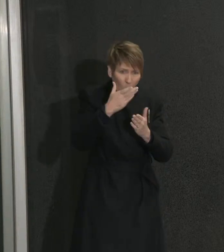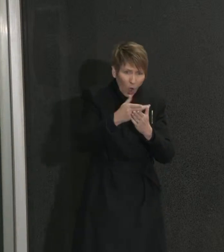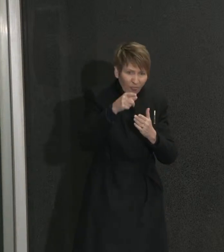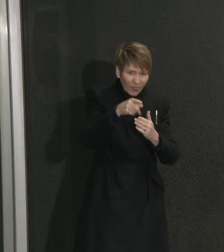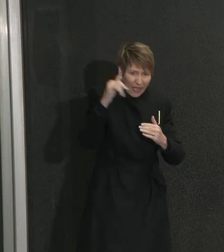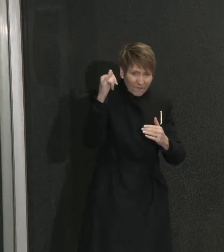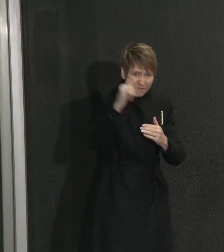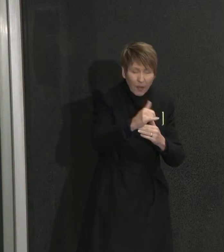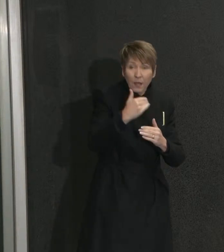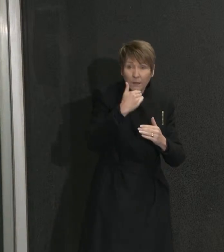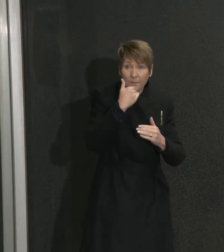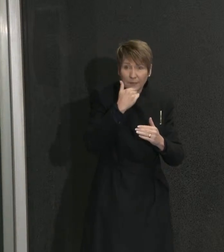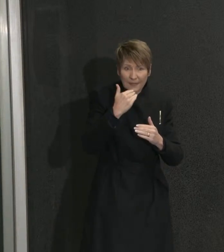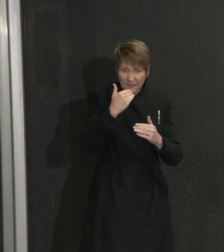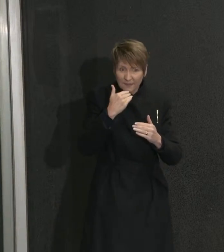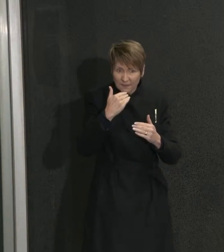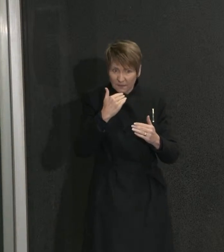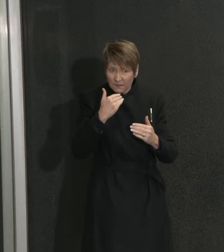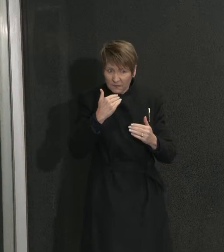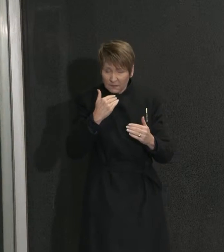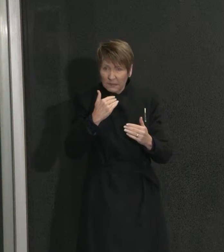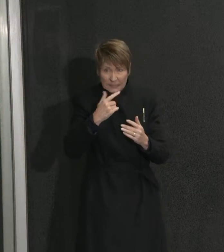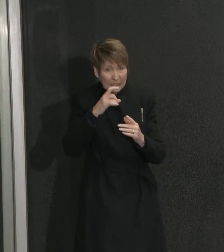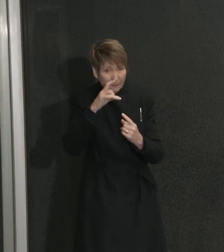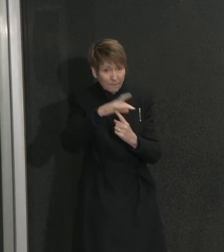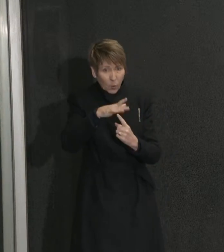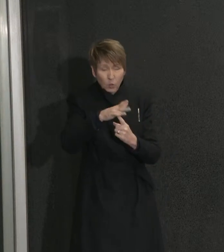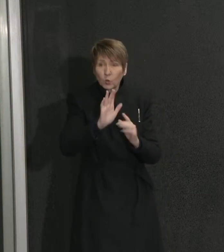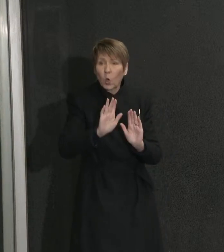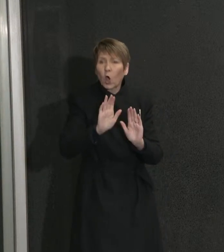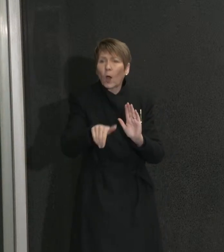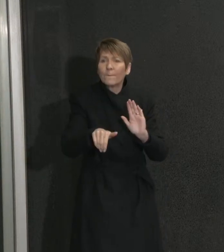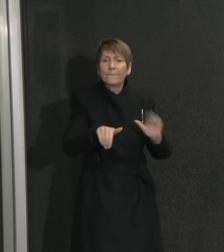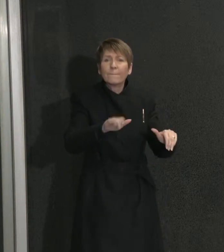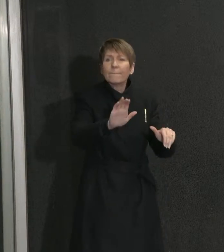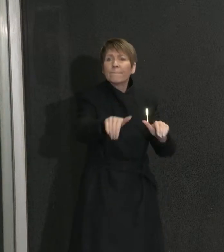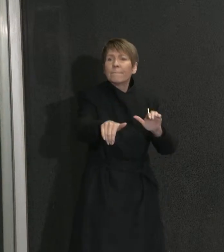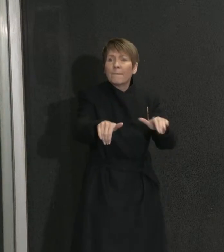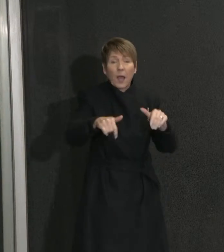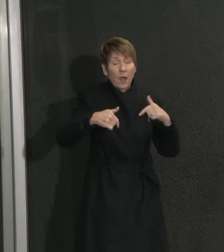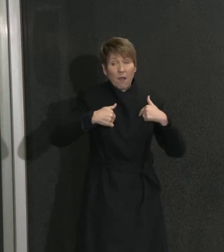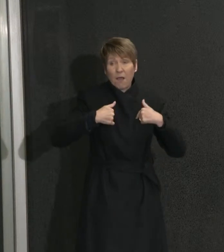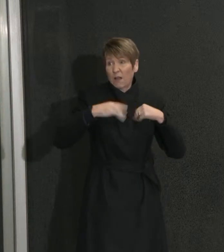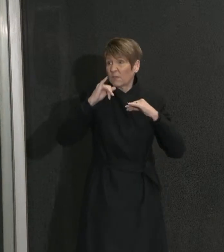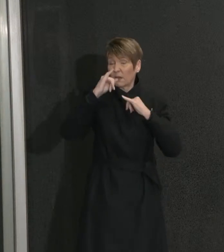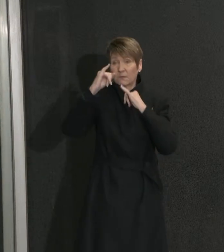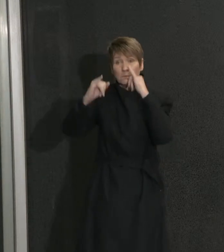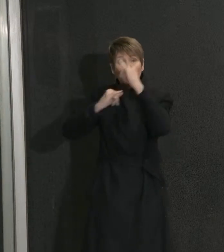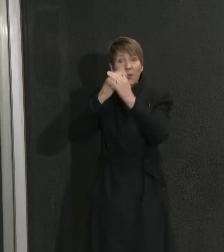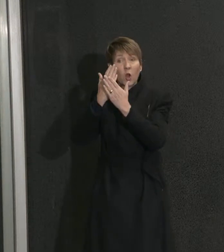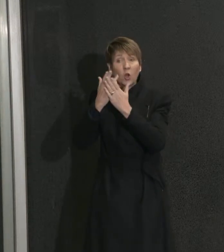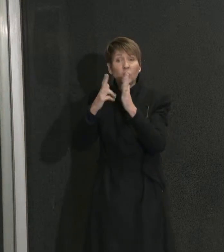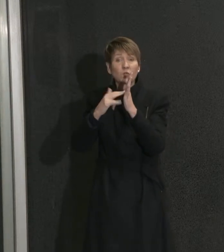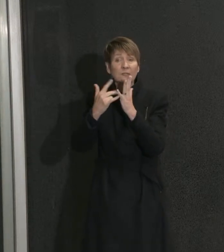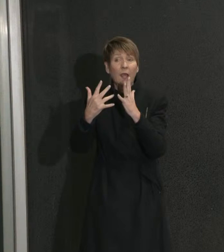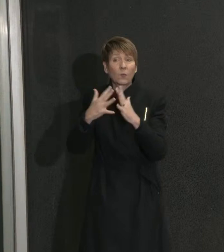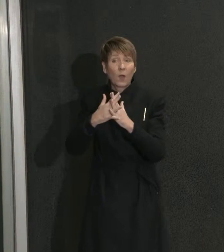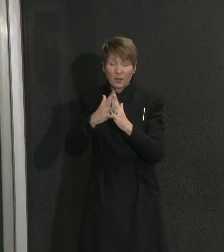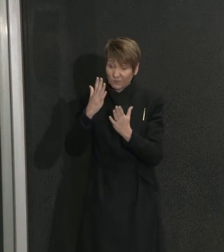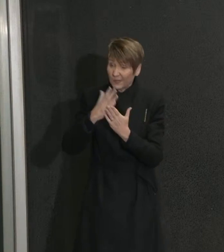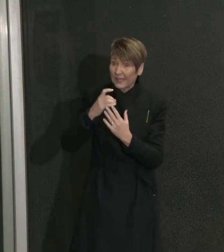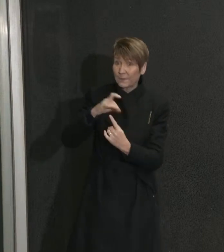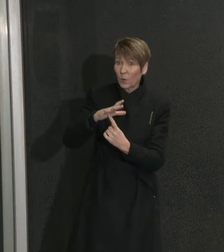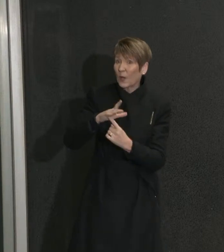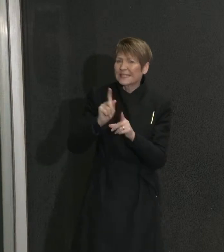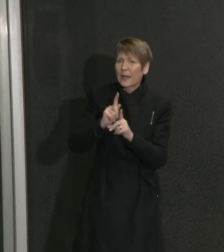got historic from... They might fill in some of the blanks, if you like, as we look backwards, look upstream, which is very important